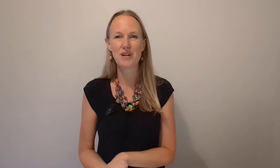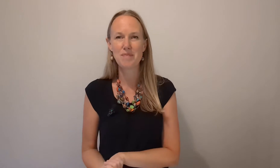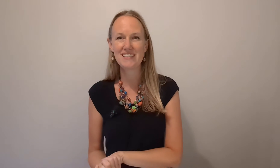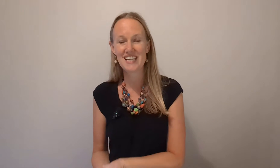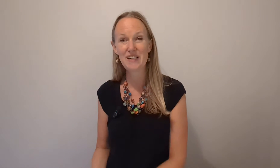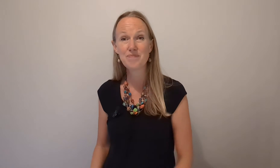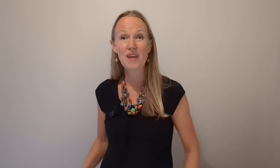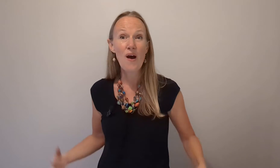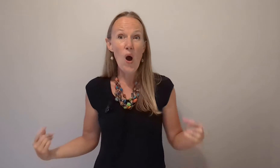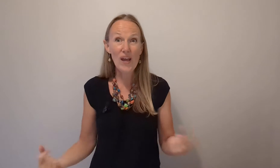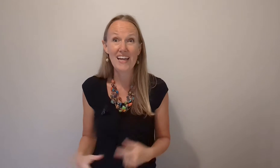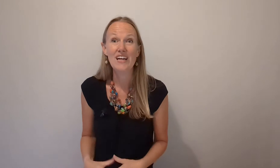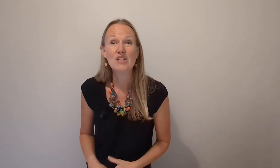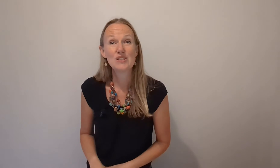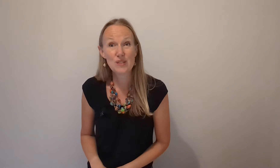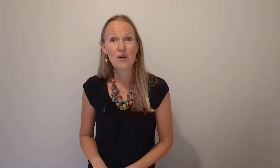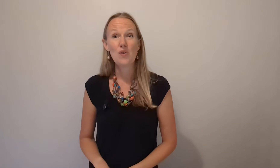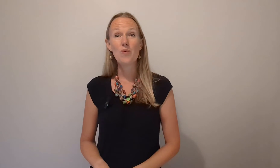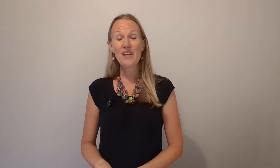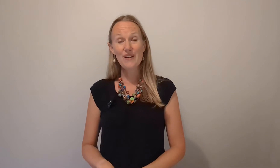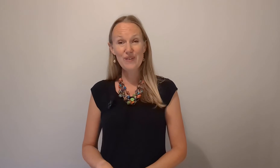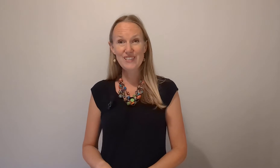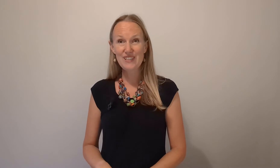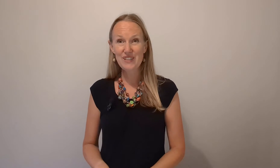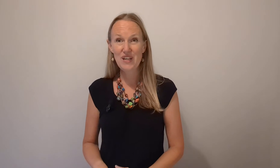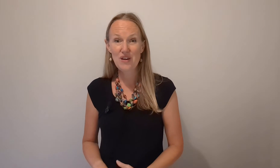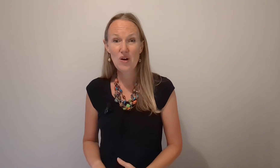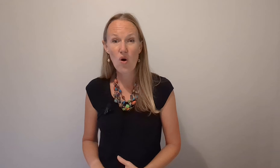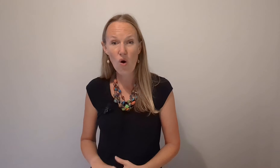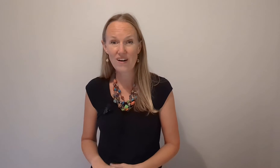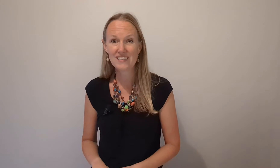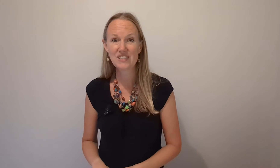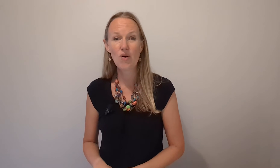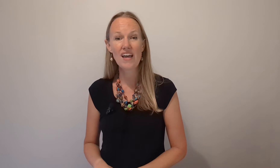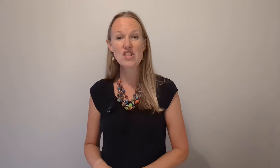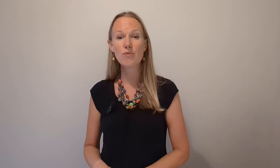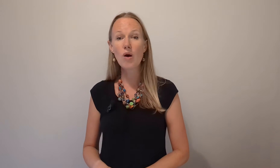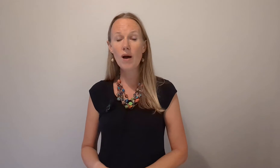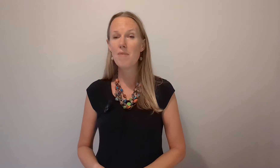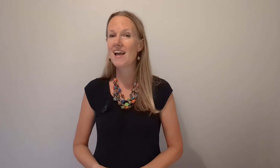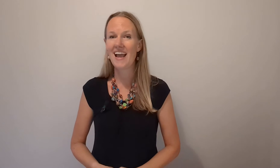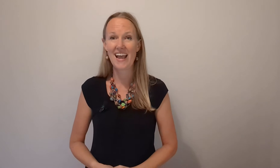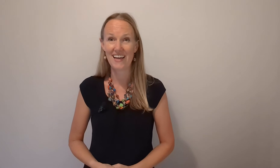subscribing to the channel. Okay, so we are going to learn the chorus. So I throw up my